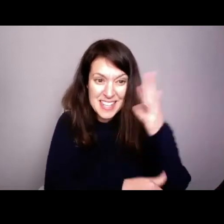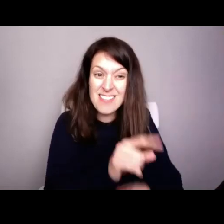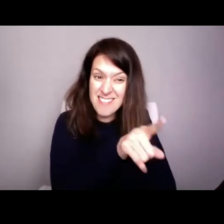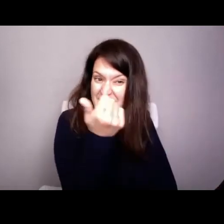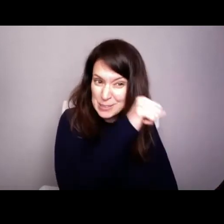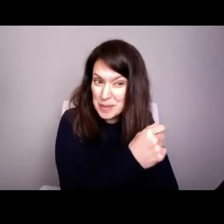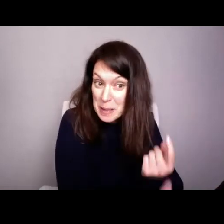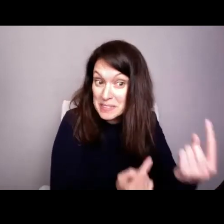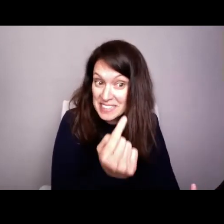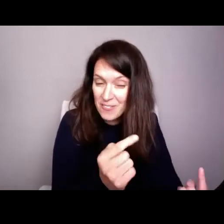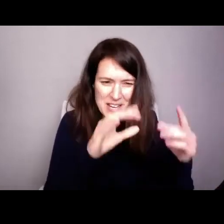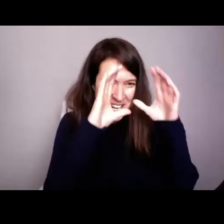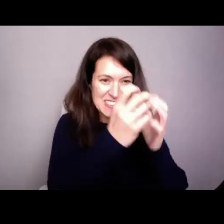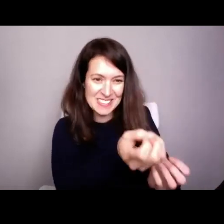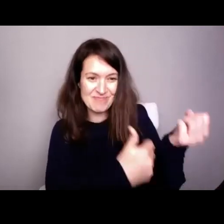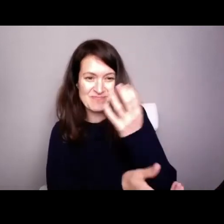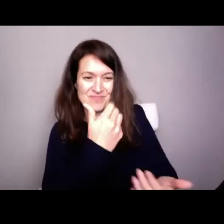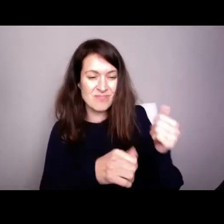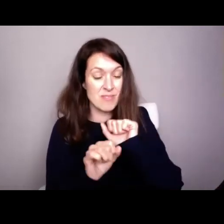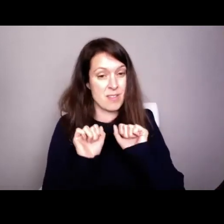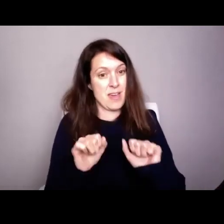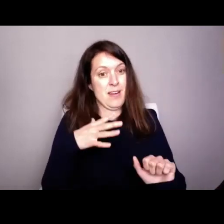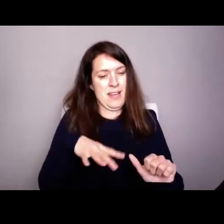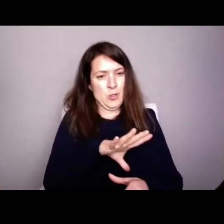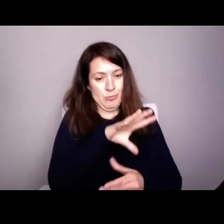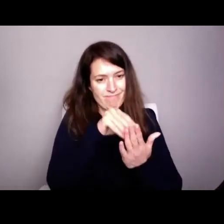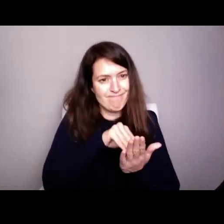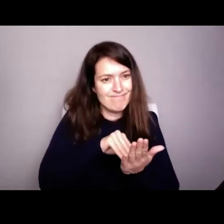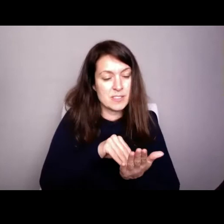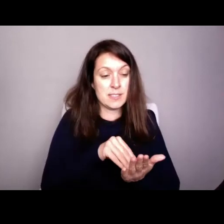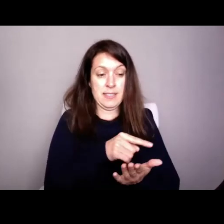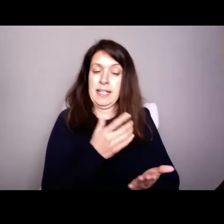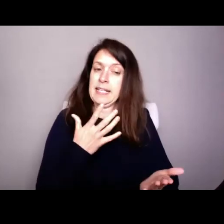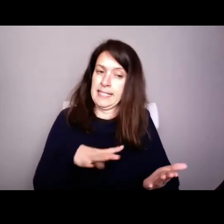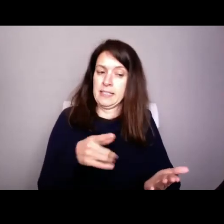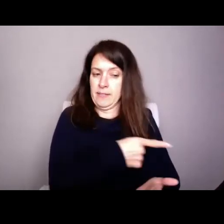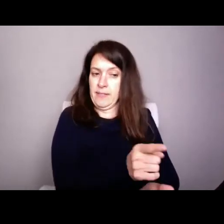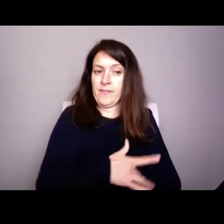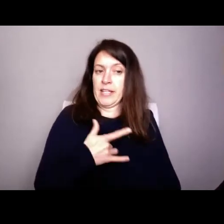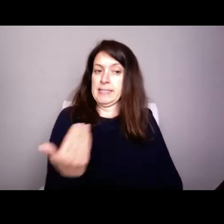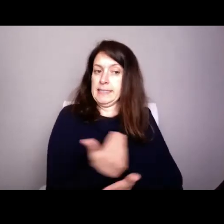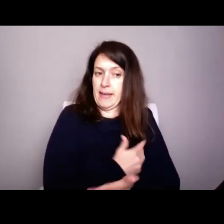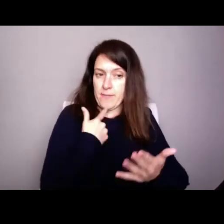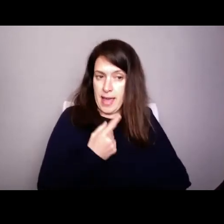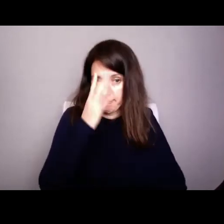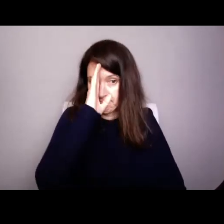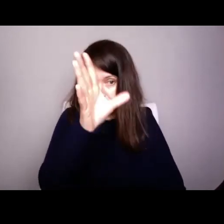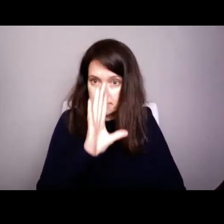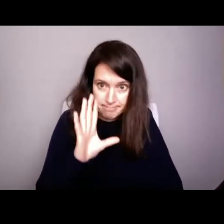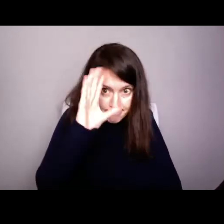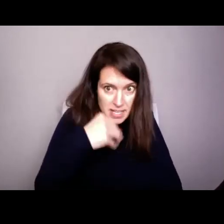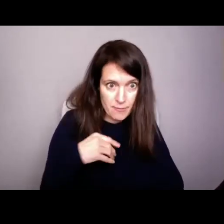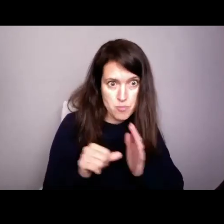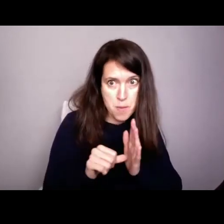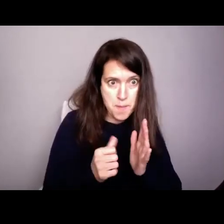These interactions need to embed safety for disabled students to come forward, be conducted in a neutral and non-personal